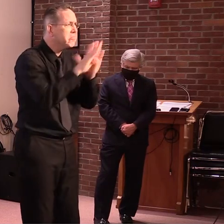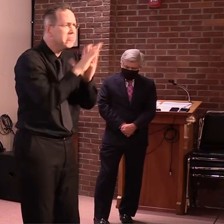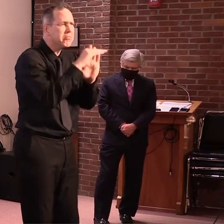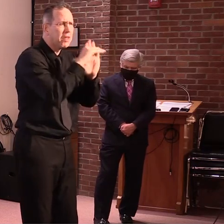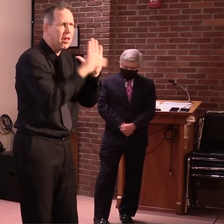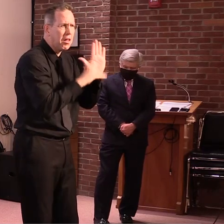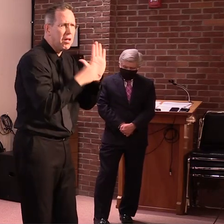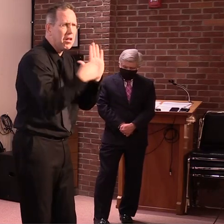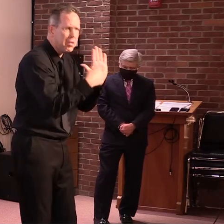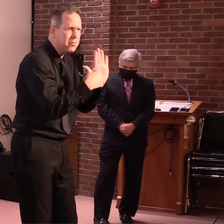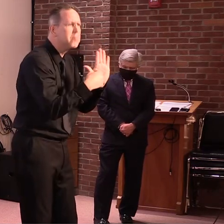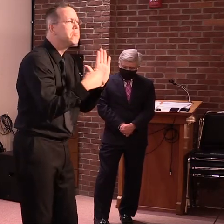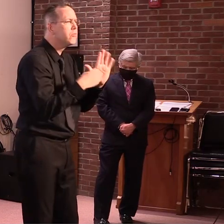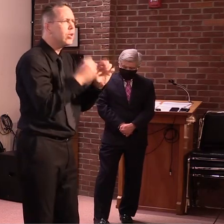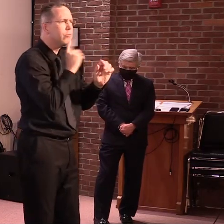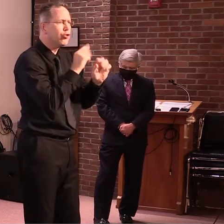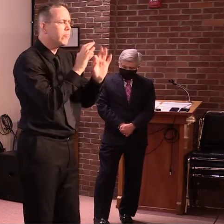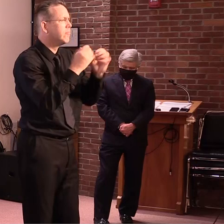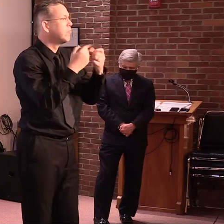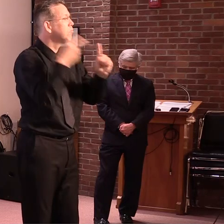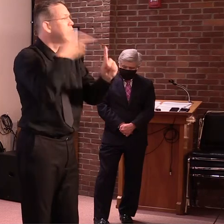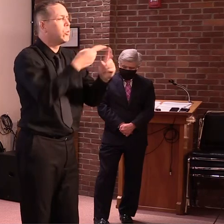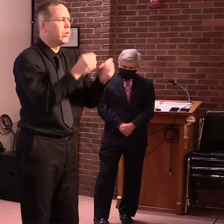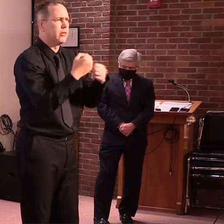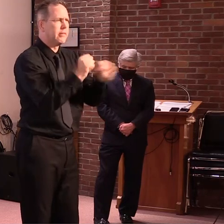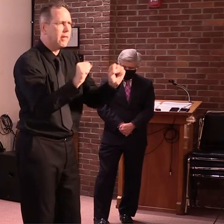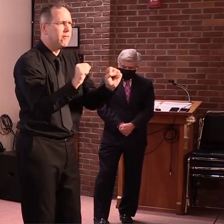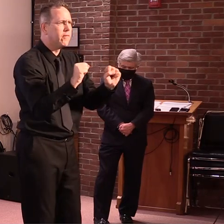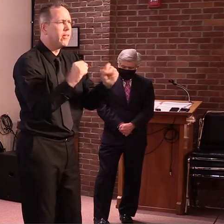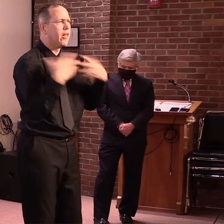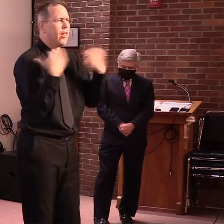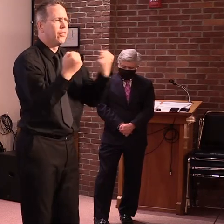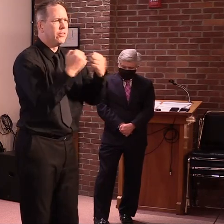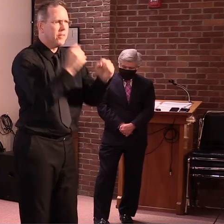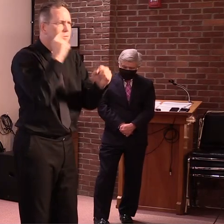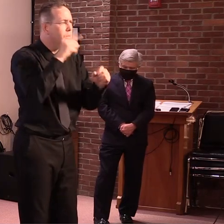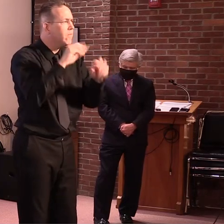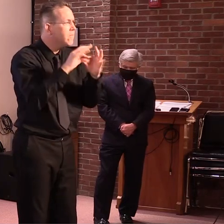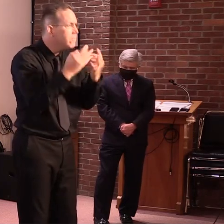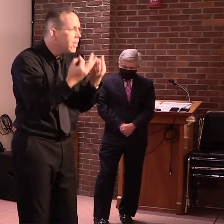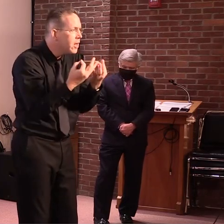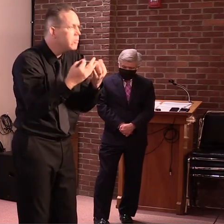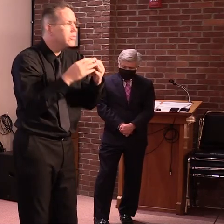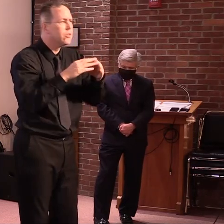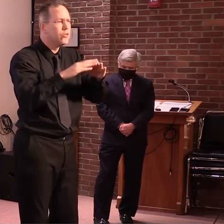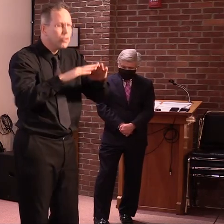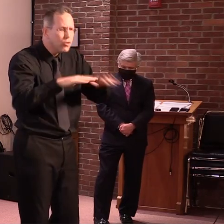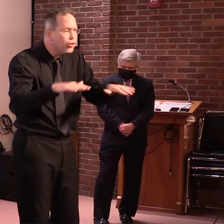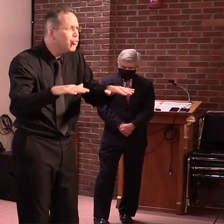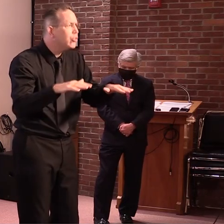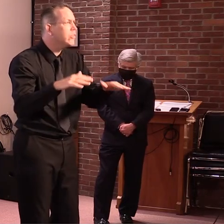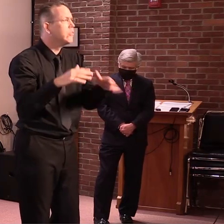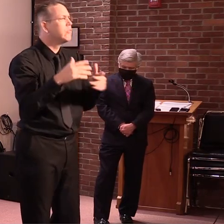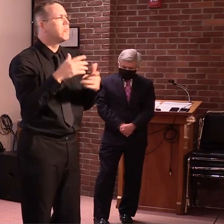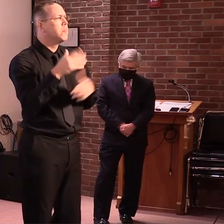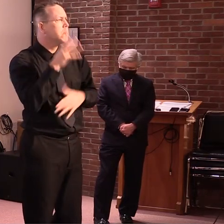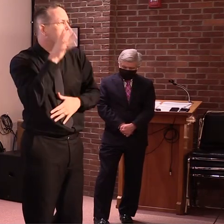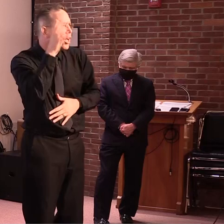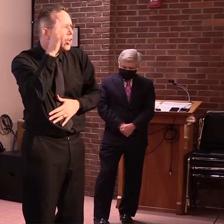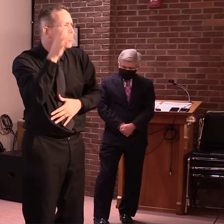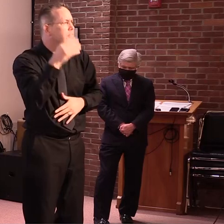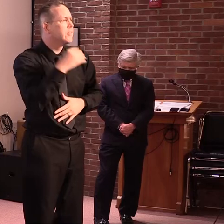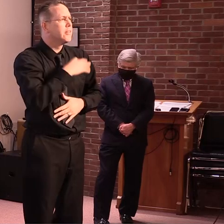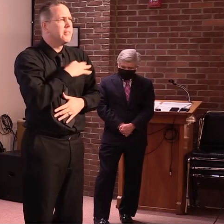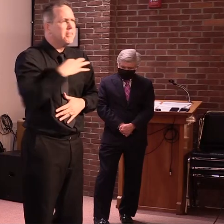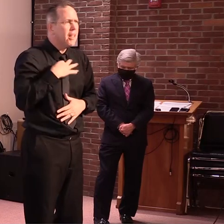in a safe manner. Our approach will focus on the health and safety of kids, their families, as well as